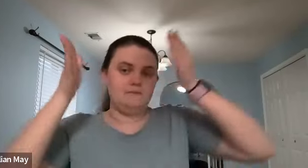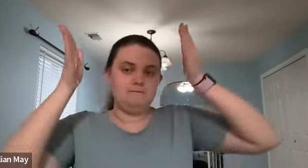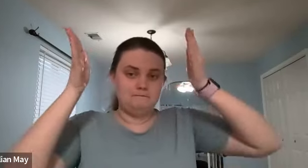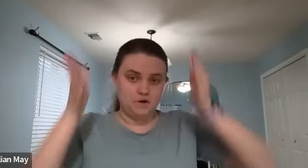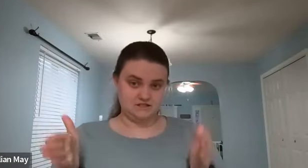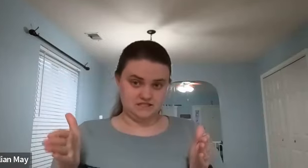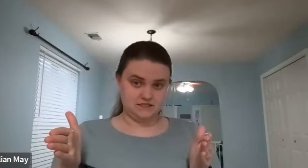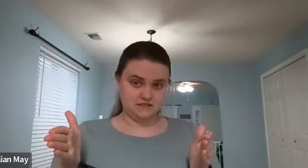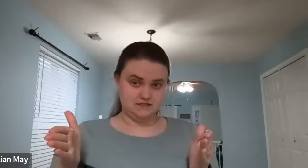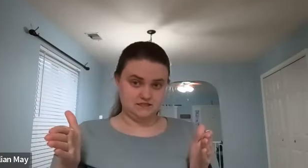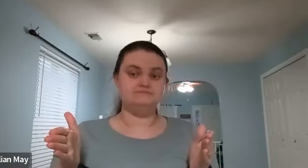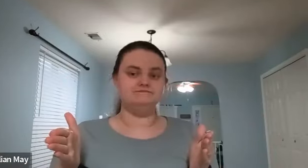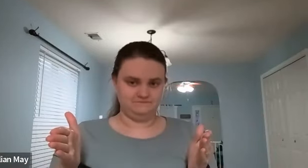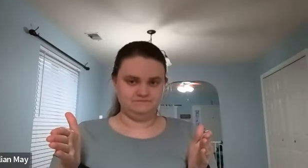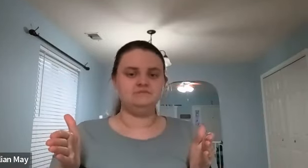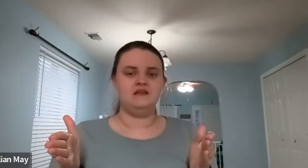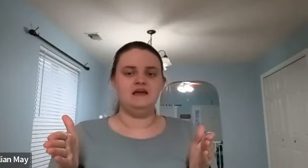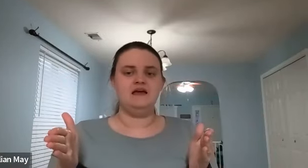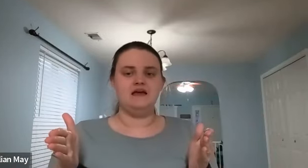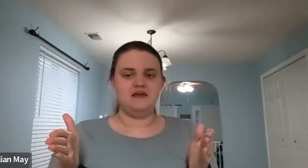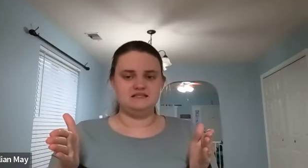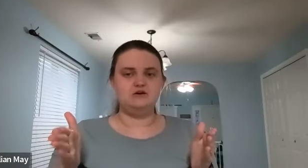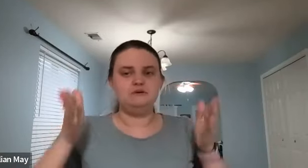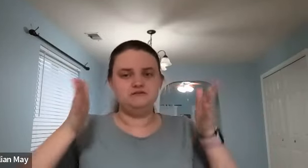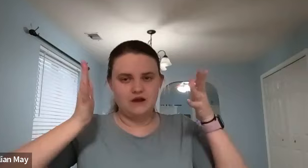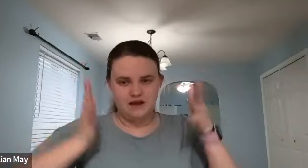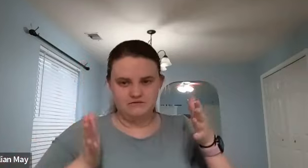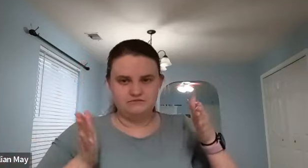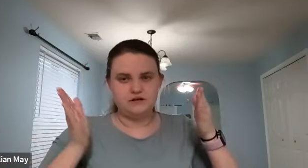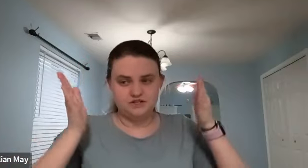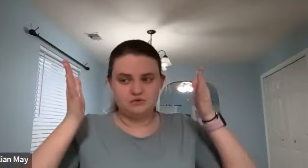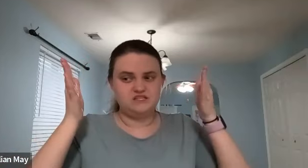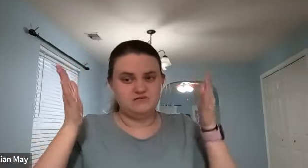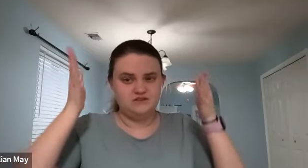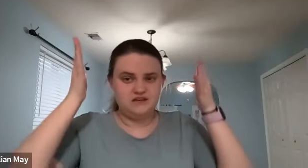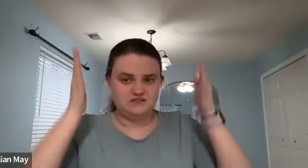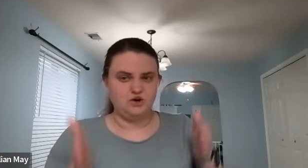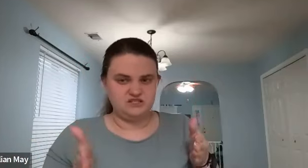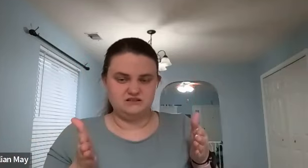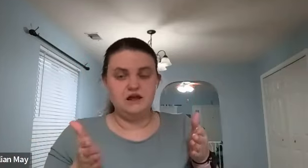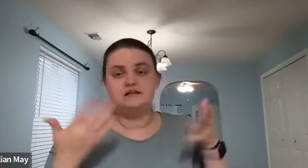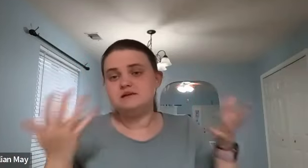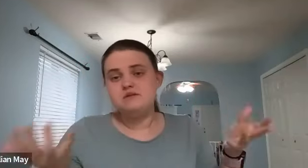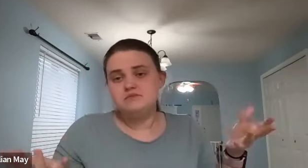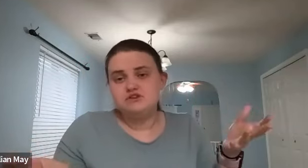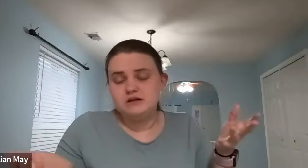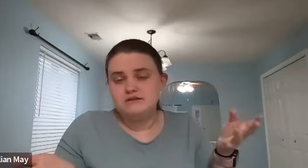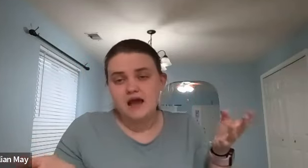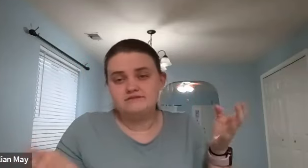then person. And that's how it'll be for pretty much almost everything is person. Some of them you don't even have to